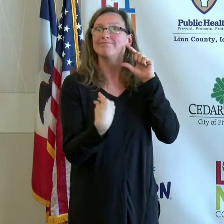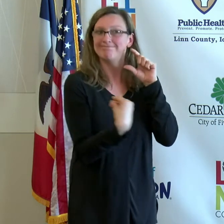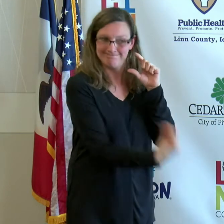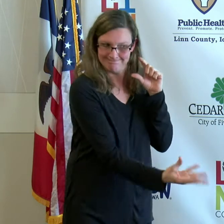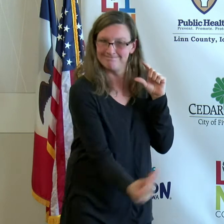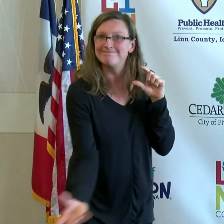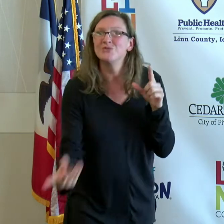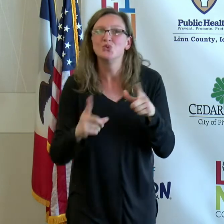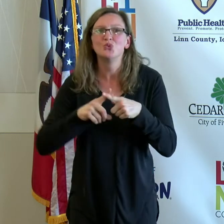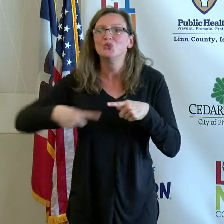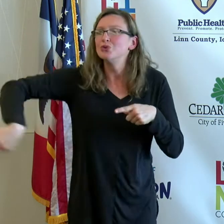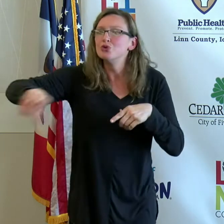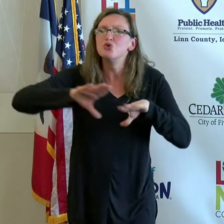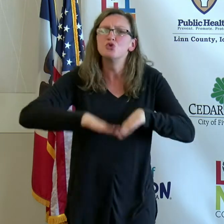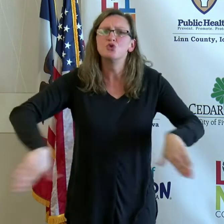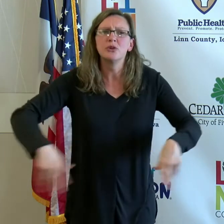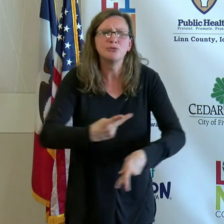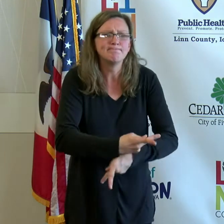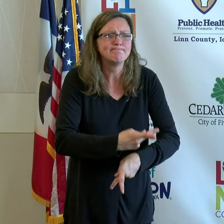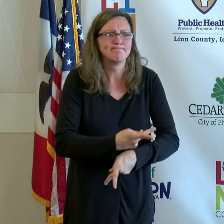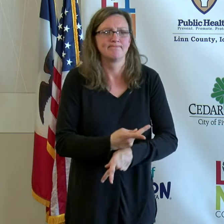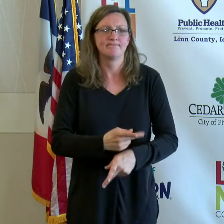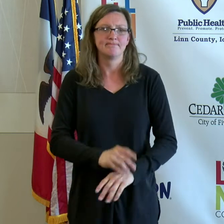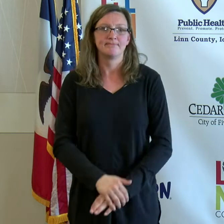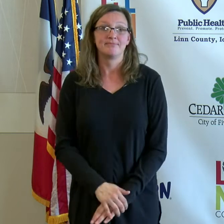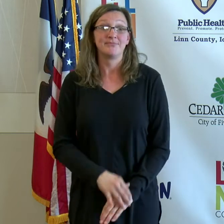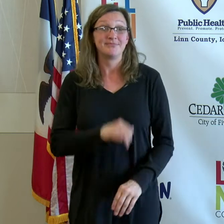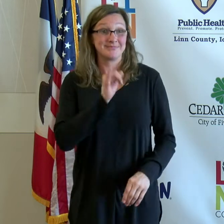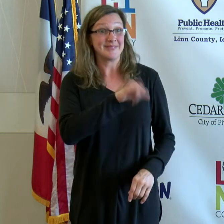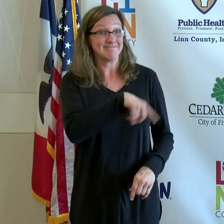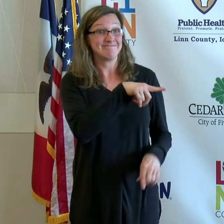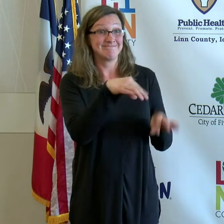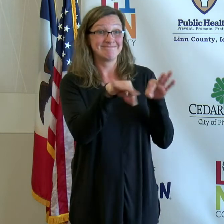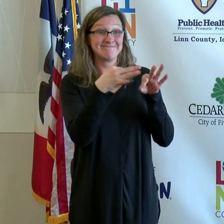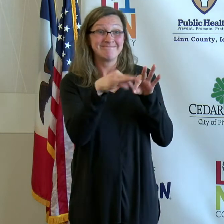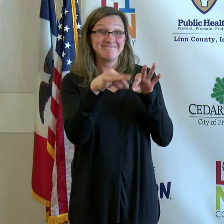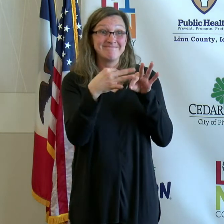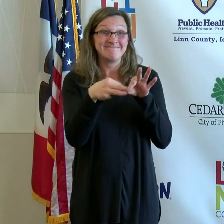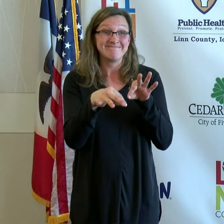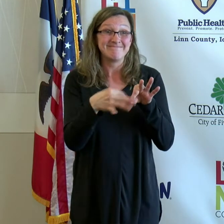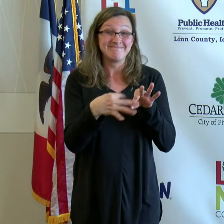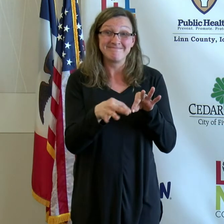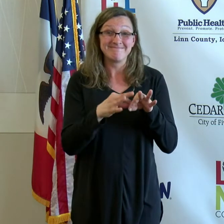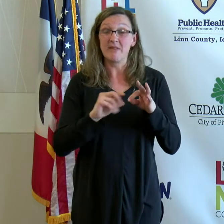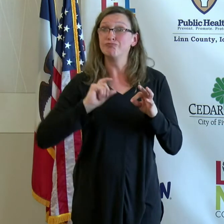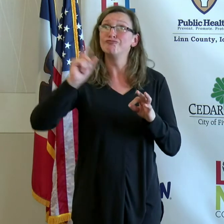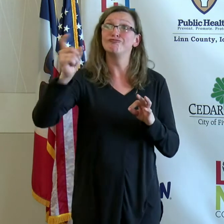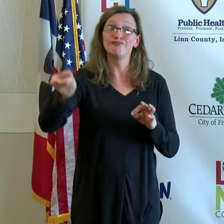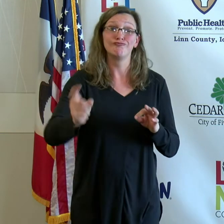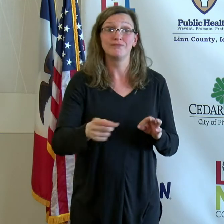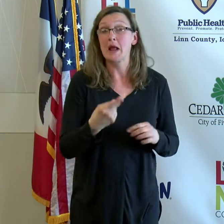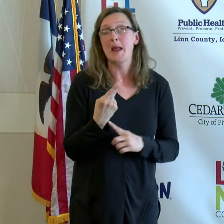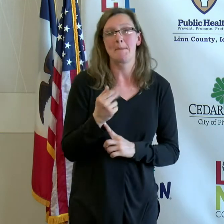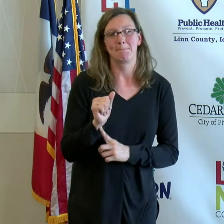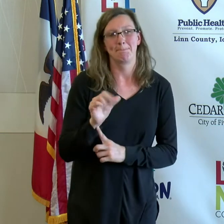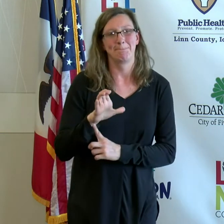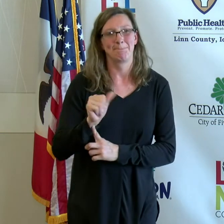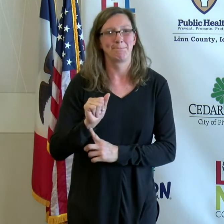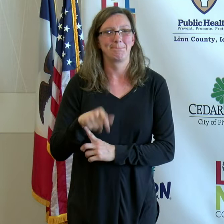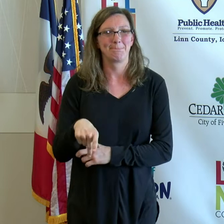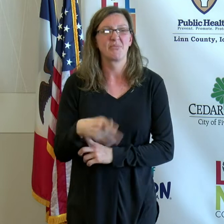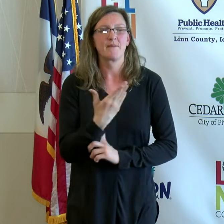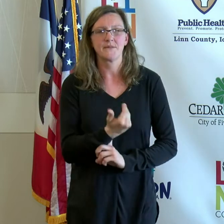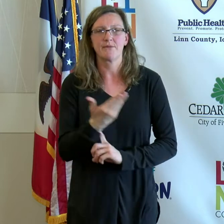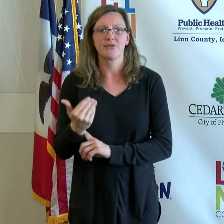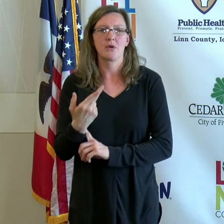of fabric face masks can be dropped off at HACAP Corporate, which is located at 1515